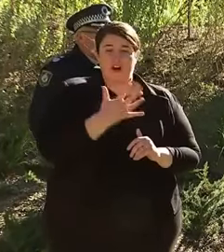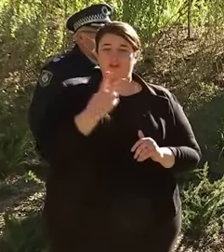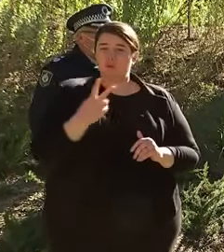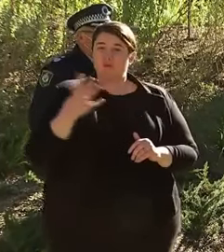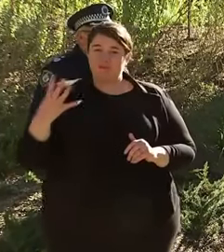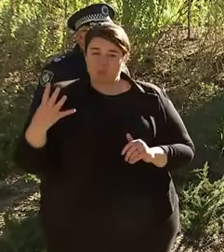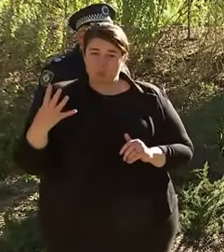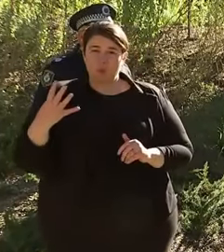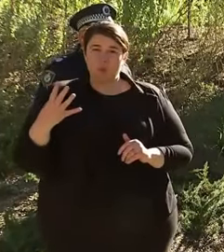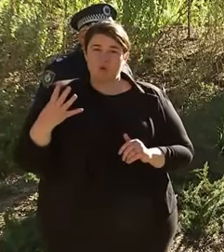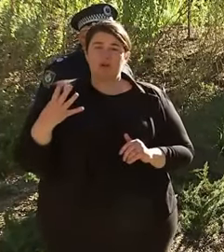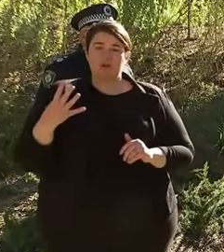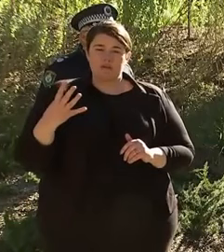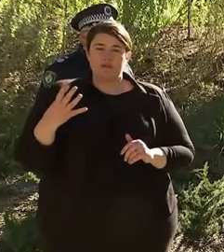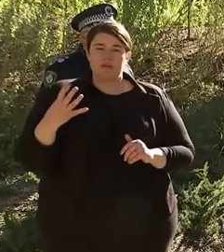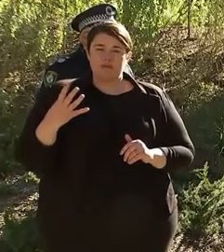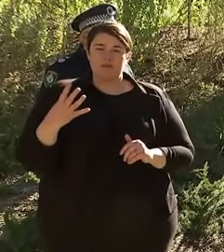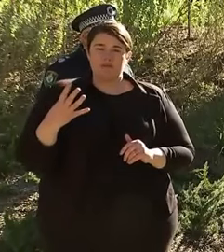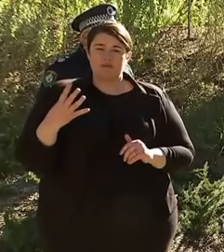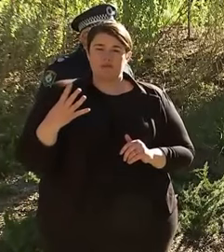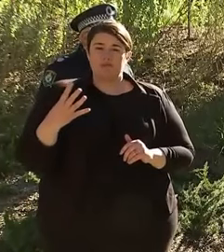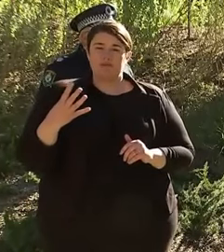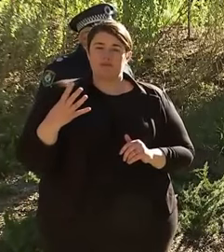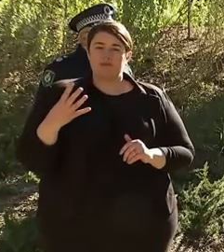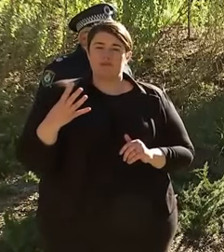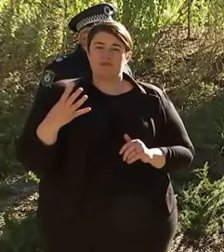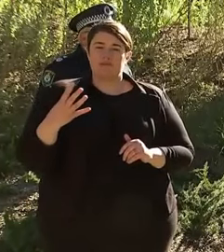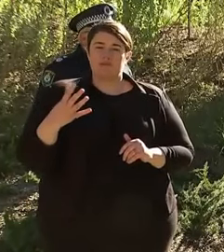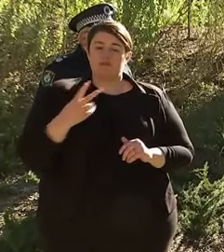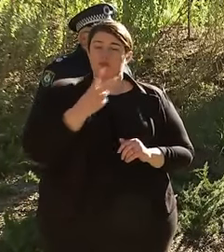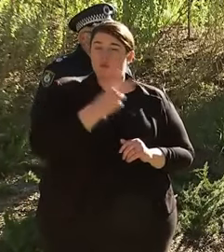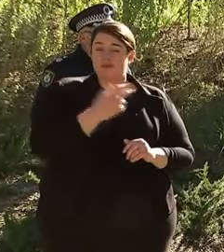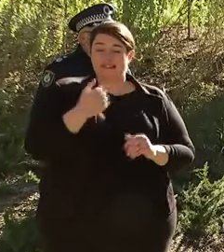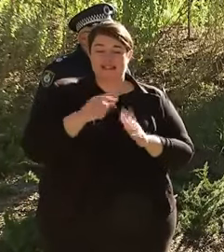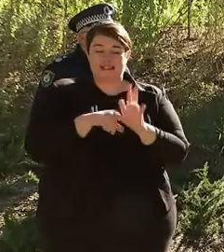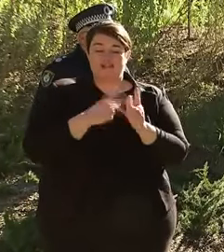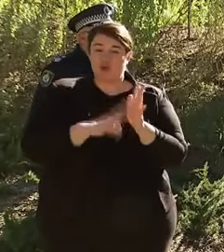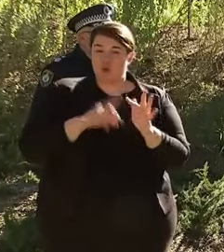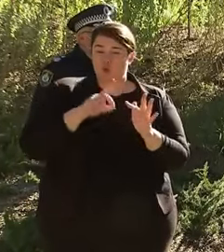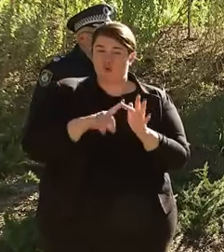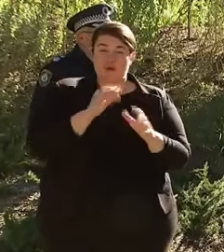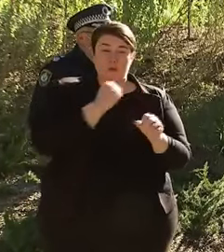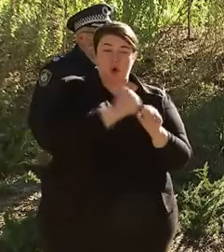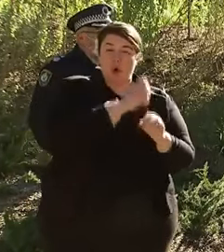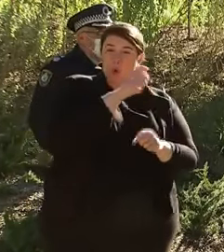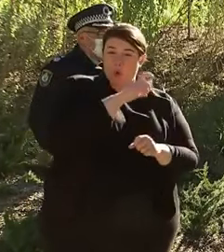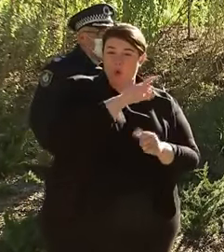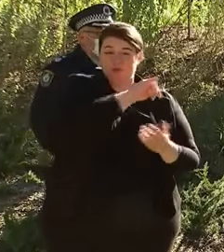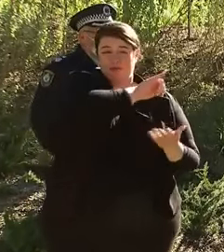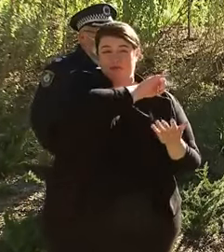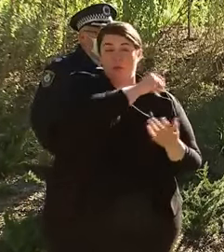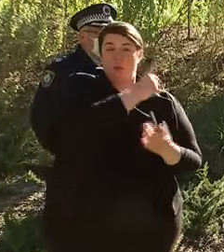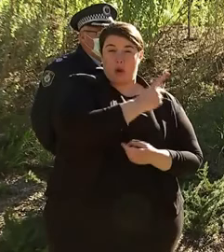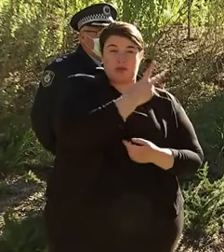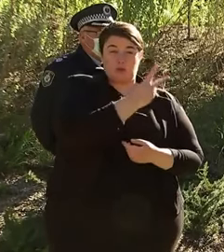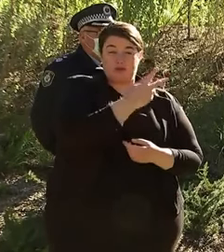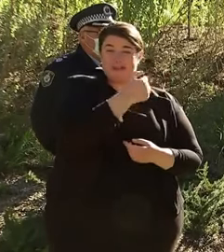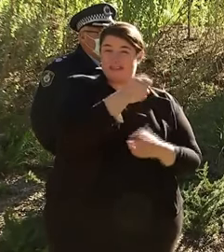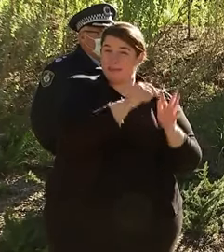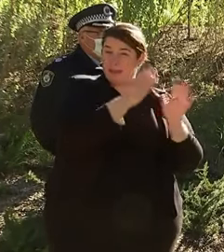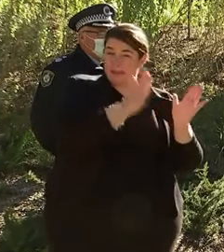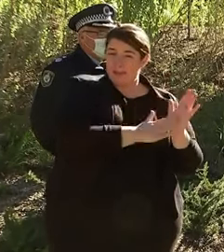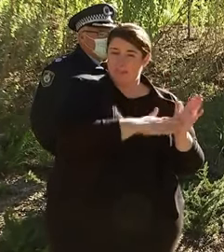VA524 that travelled on the 26th of June from Gold Coast at